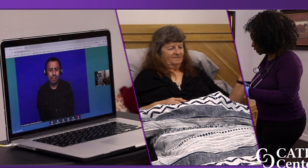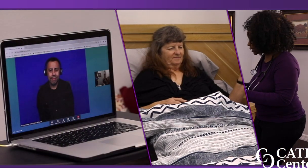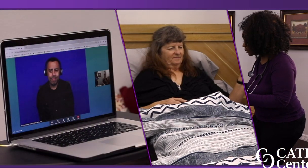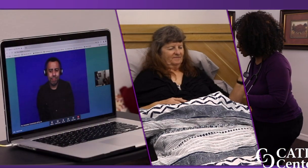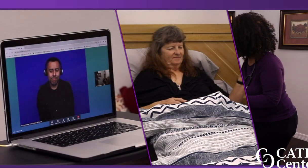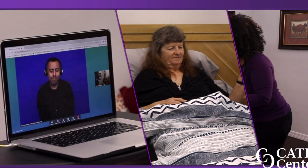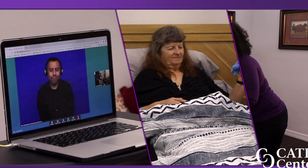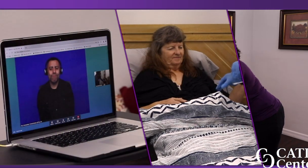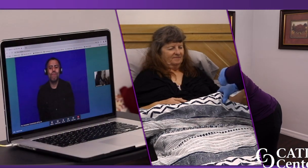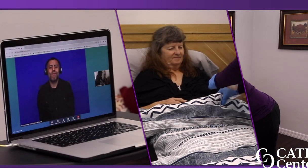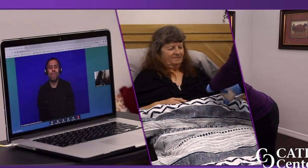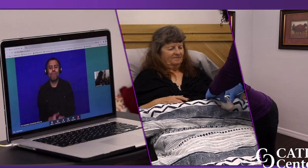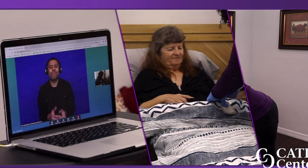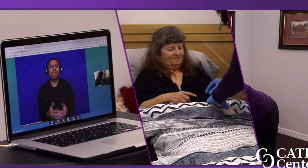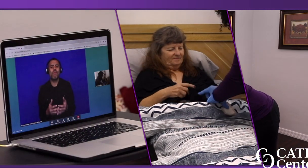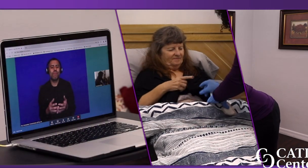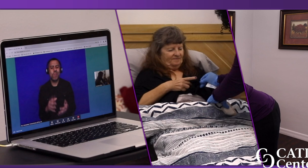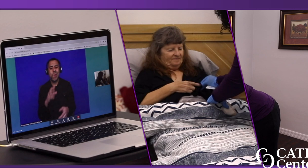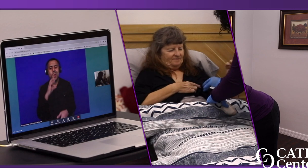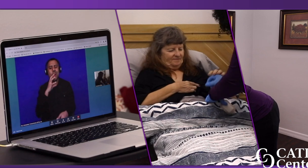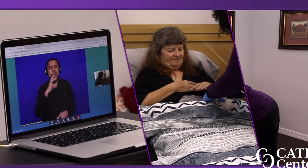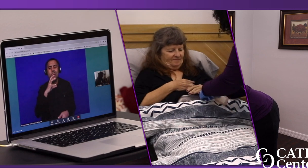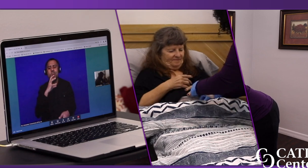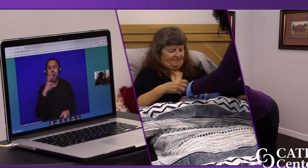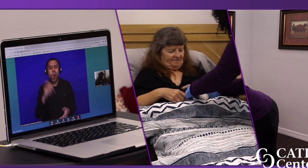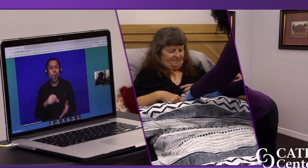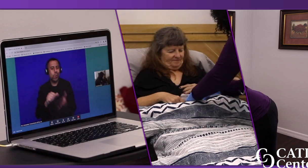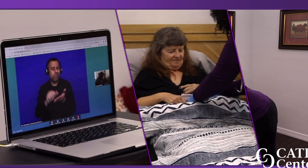All right, we're just going to get rid of the old one.